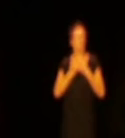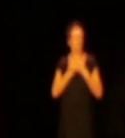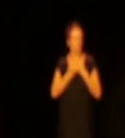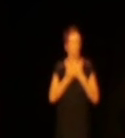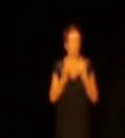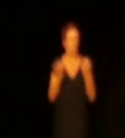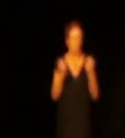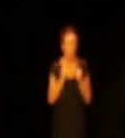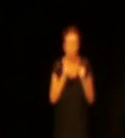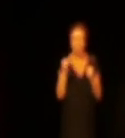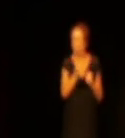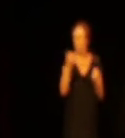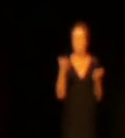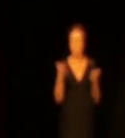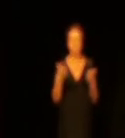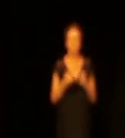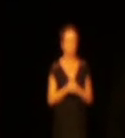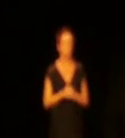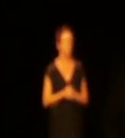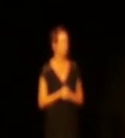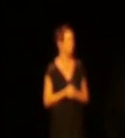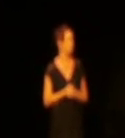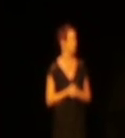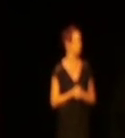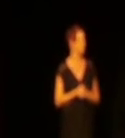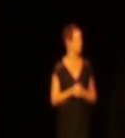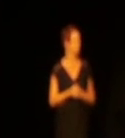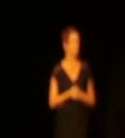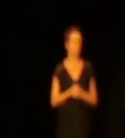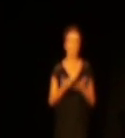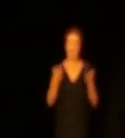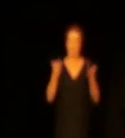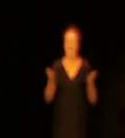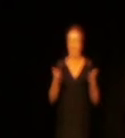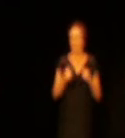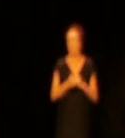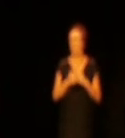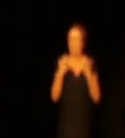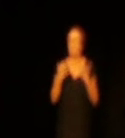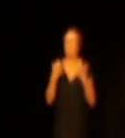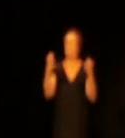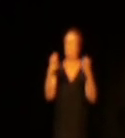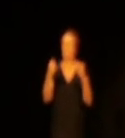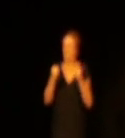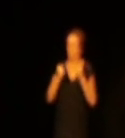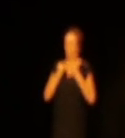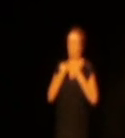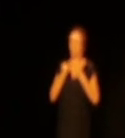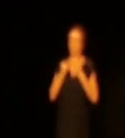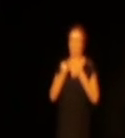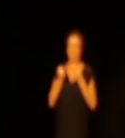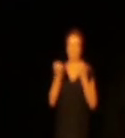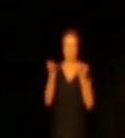And if ever there was a case for the public ownership of the rail system, it's got to be the performance